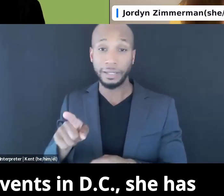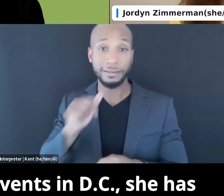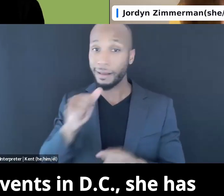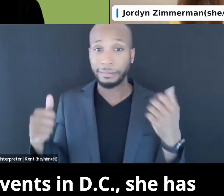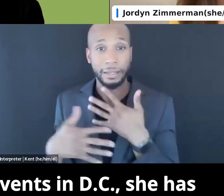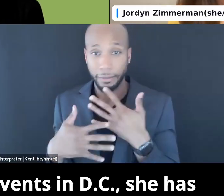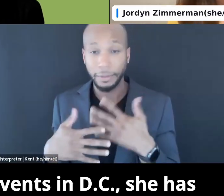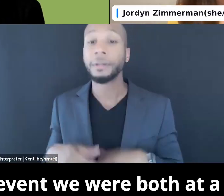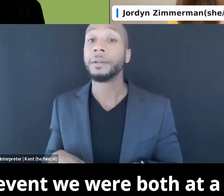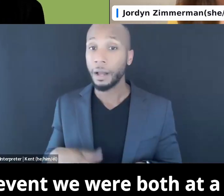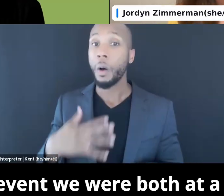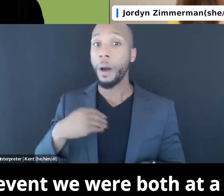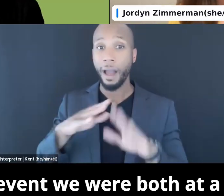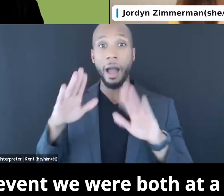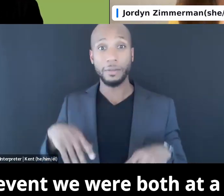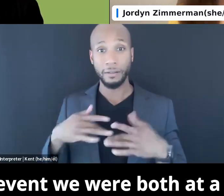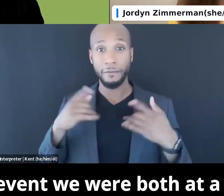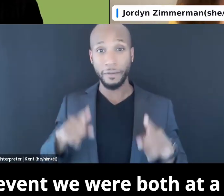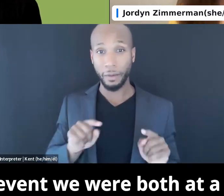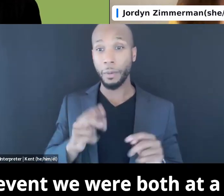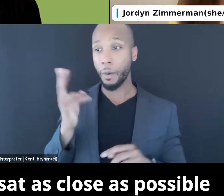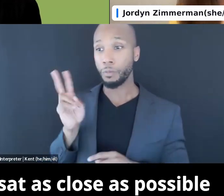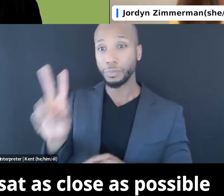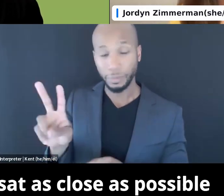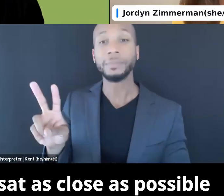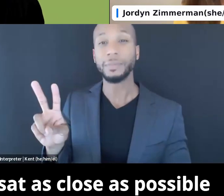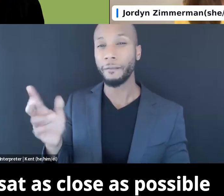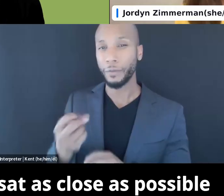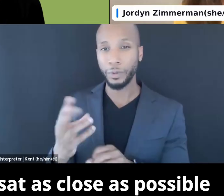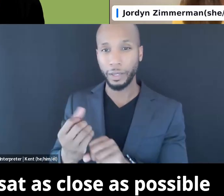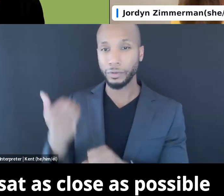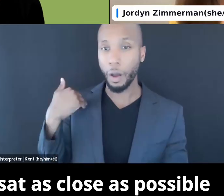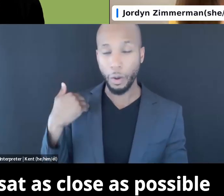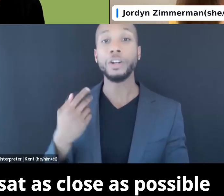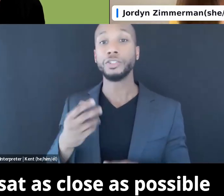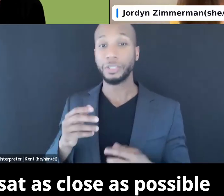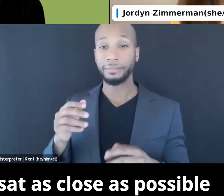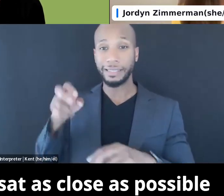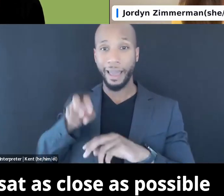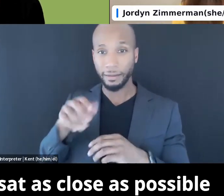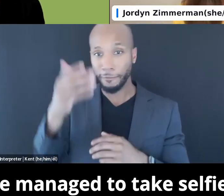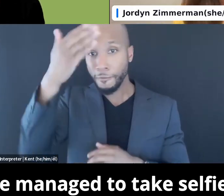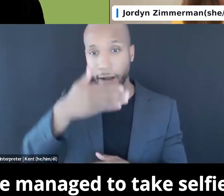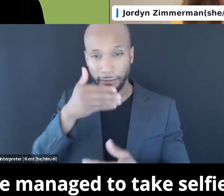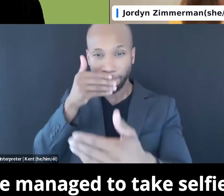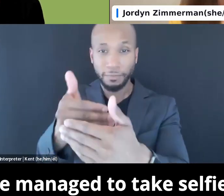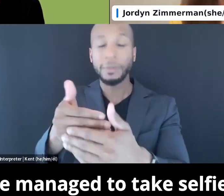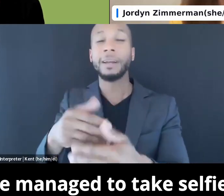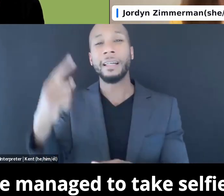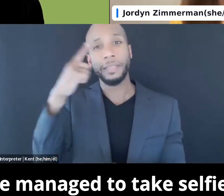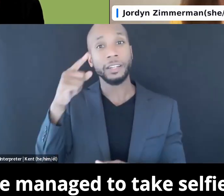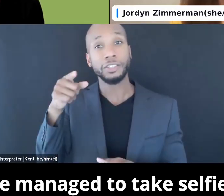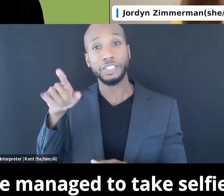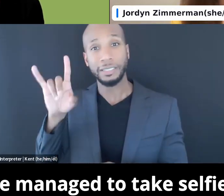fear. At a White House event we were both at a couple of years ago, she sat as close as possible to the front, and I think she managed